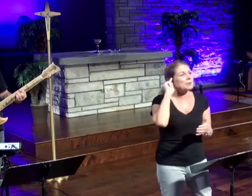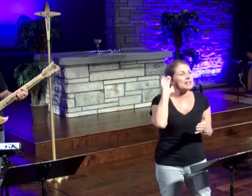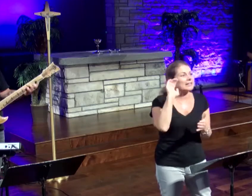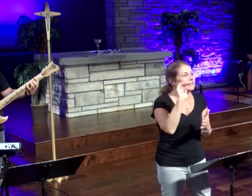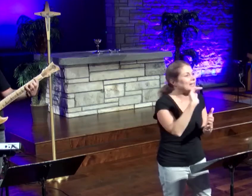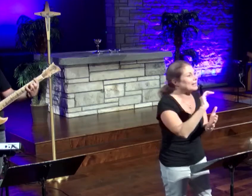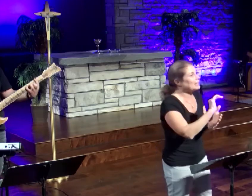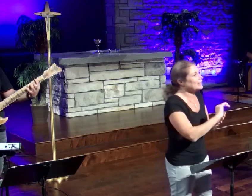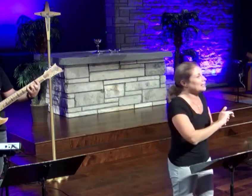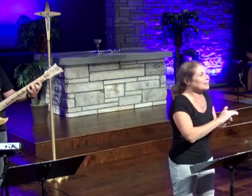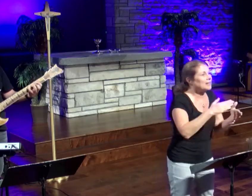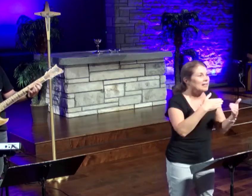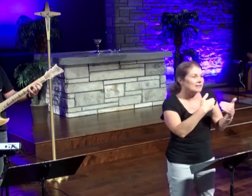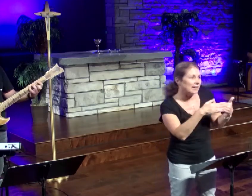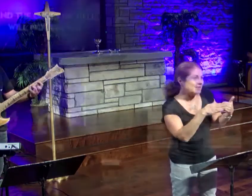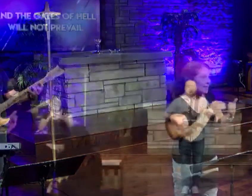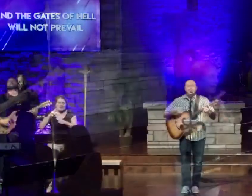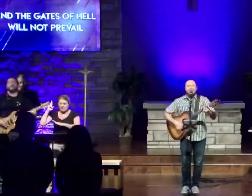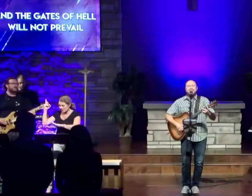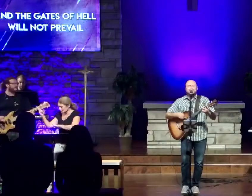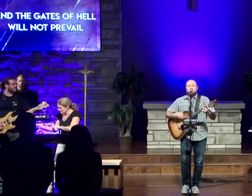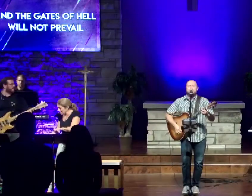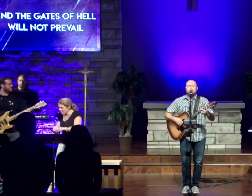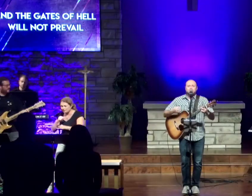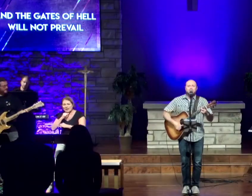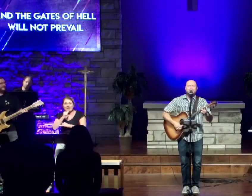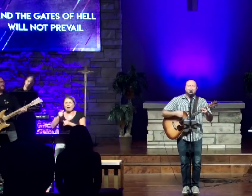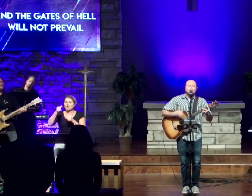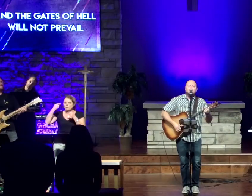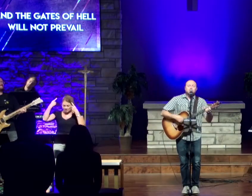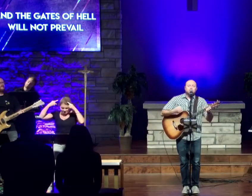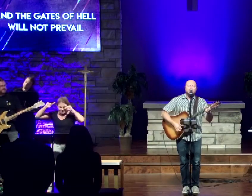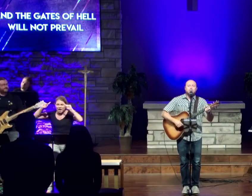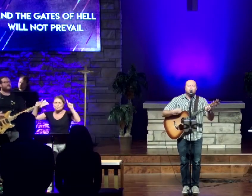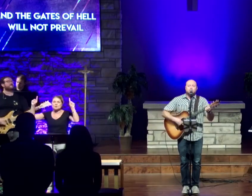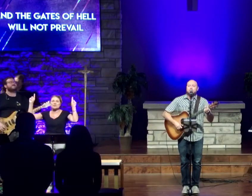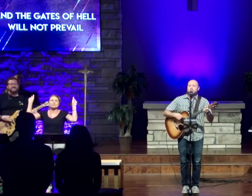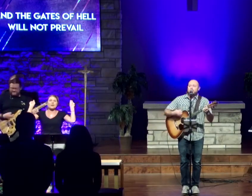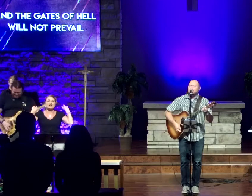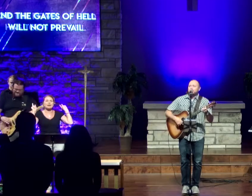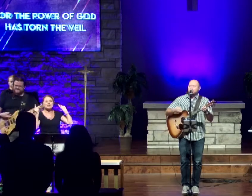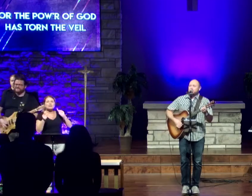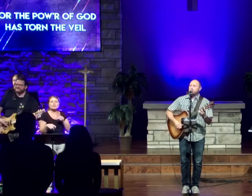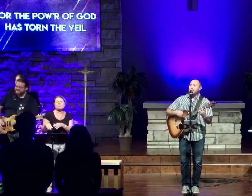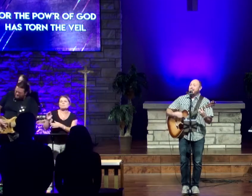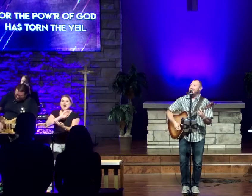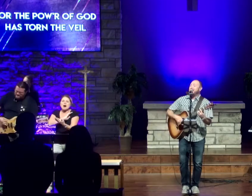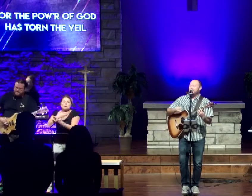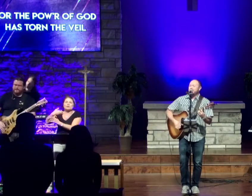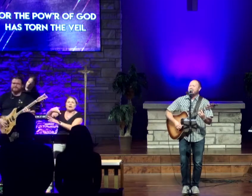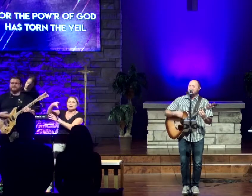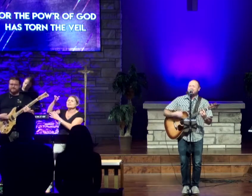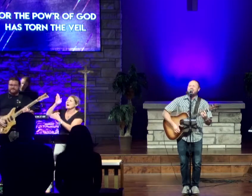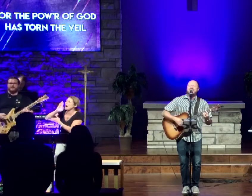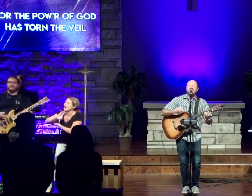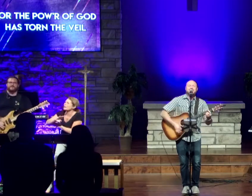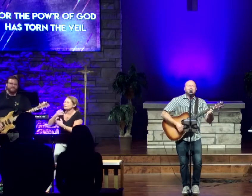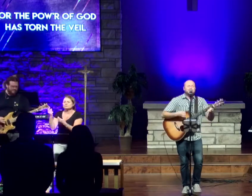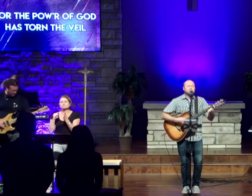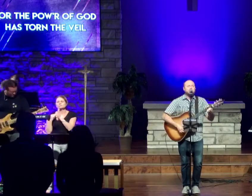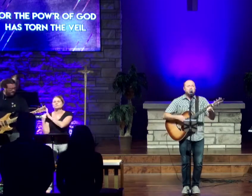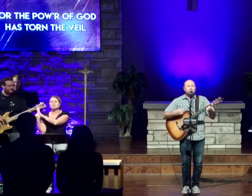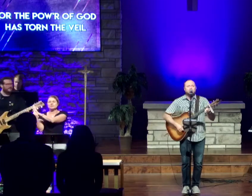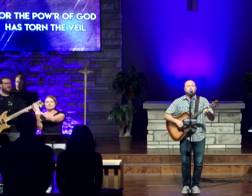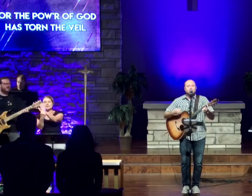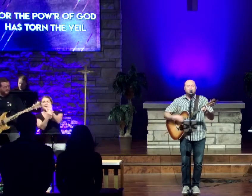we believe, and the gates of hell will not prevail, for the power of God